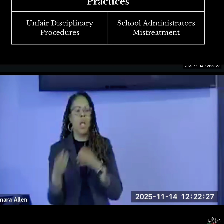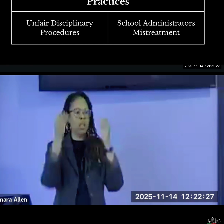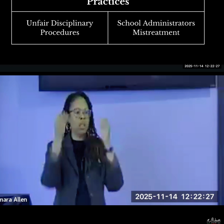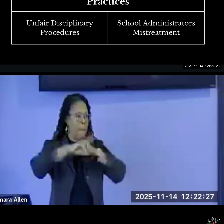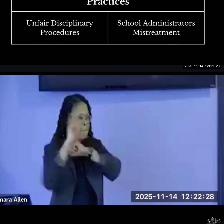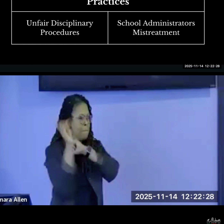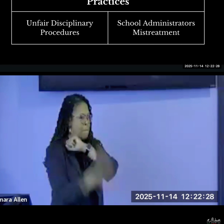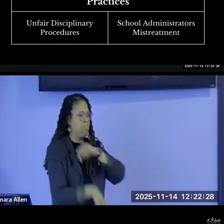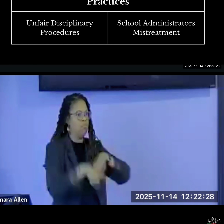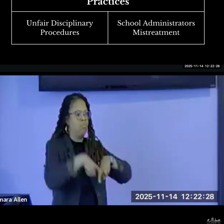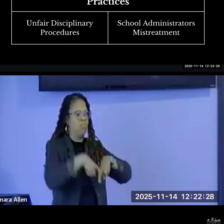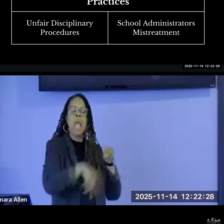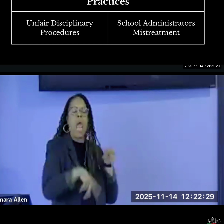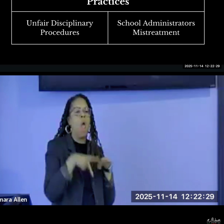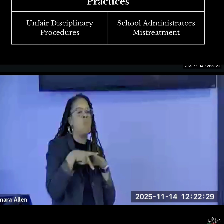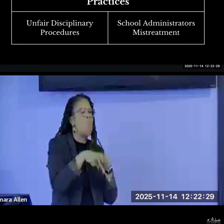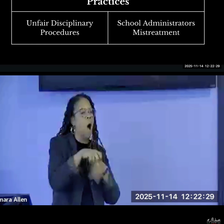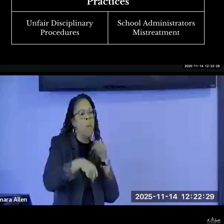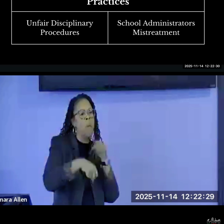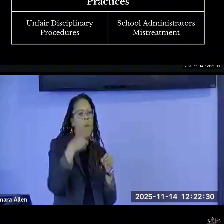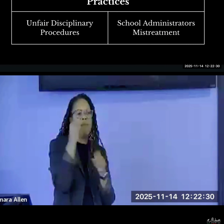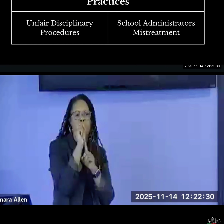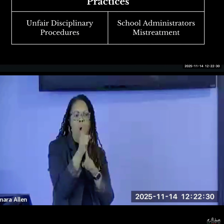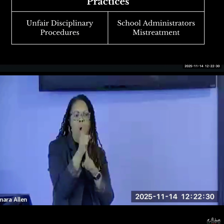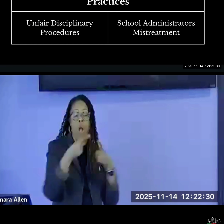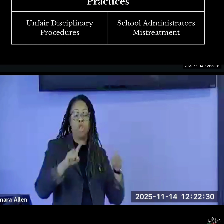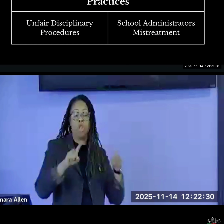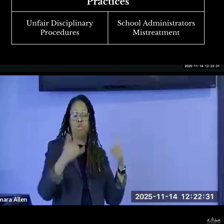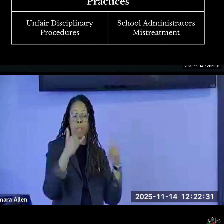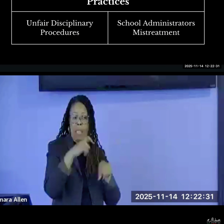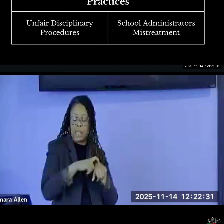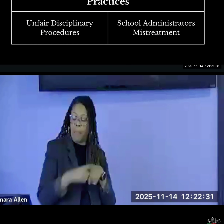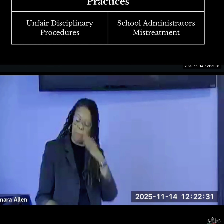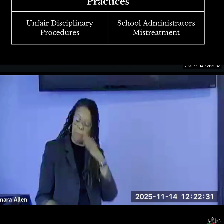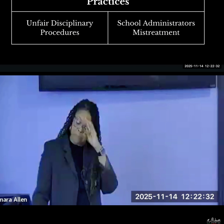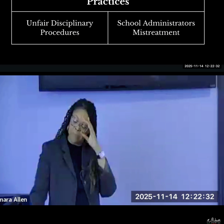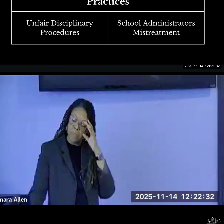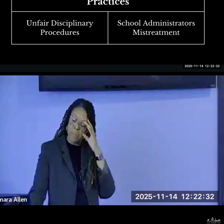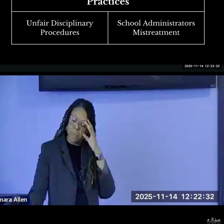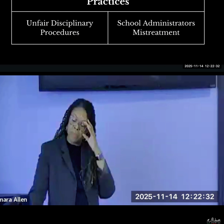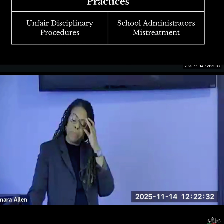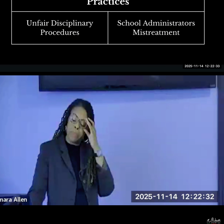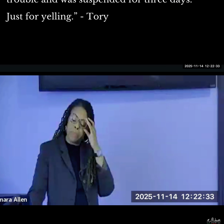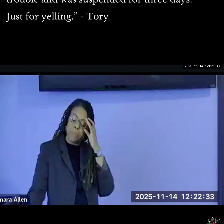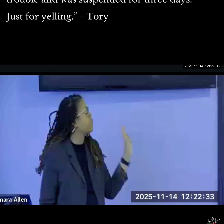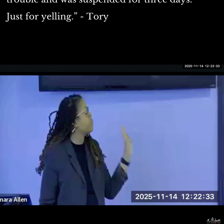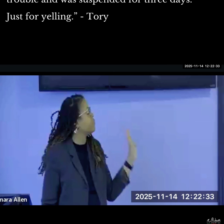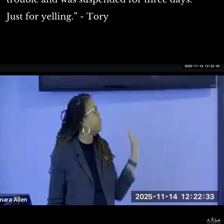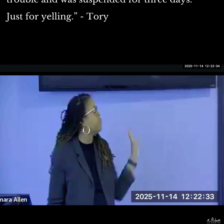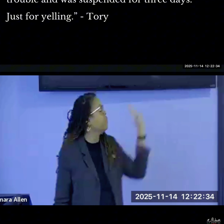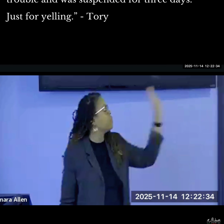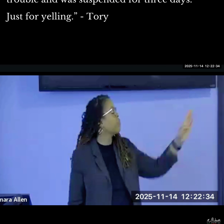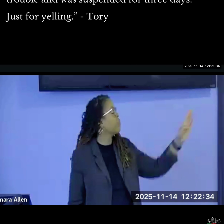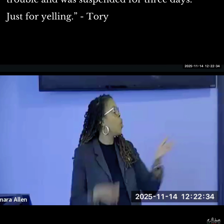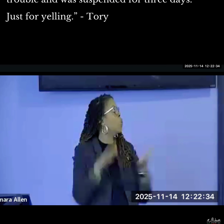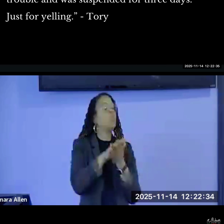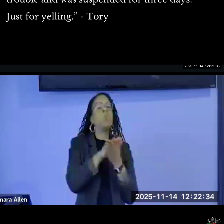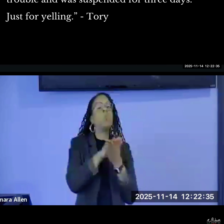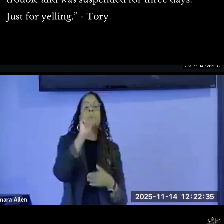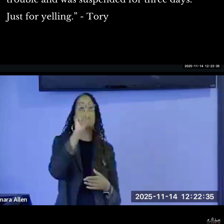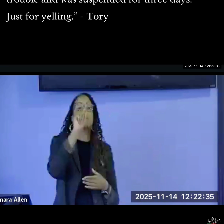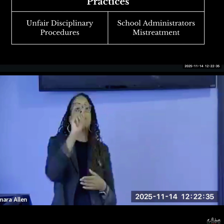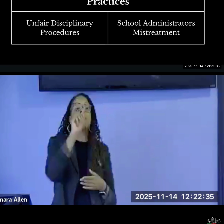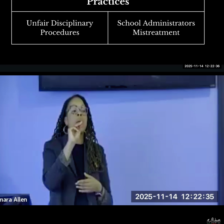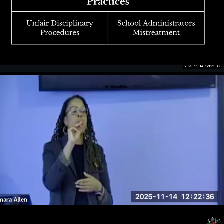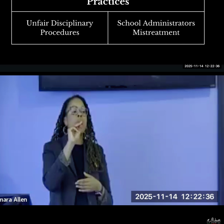someone accidentally hurt someone from, let's say, falling off a bike, they would be suspended from the pleasure or leisure